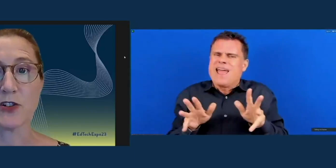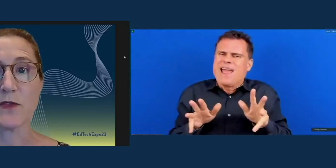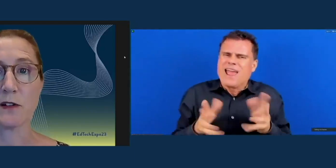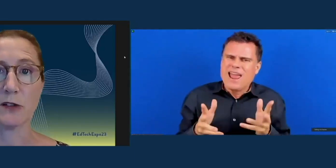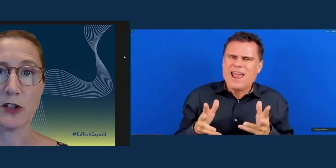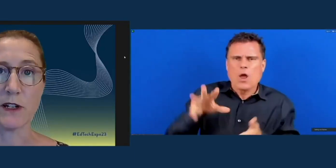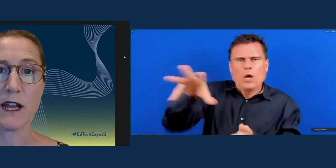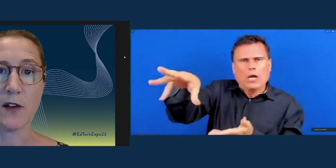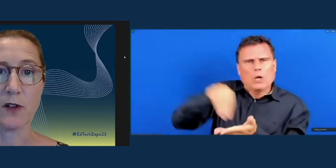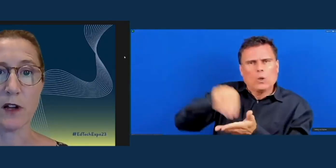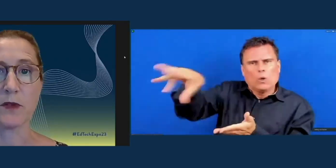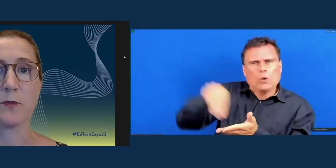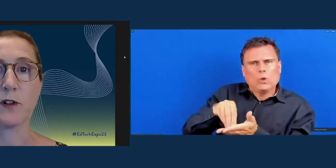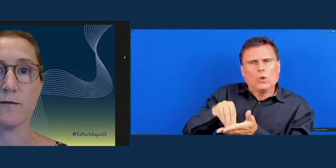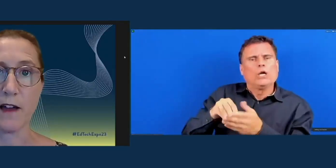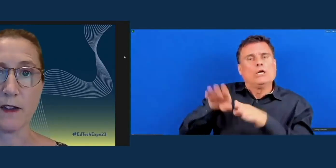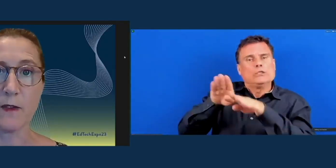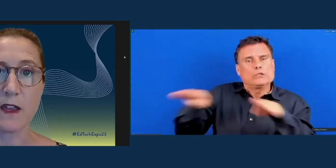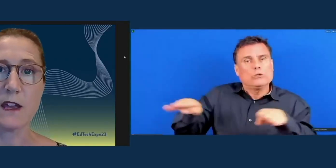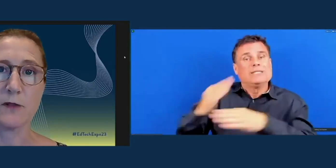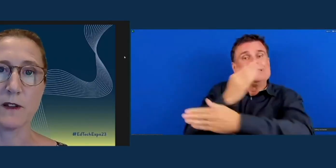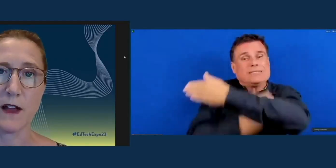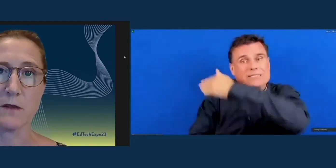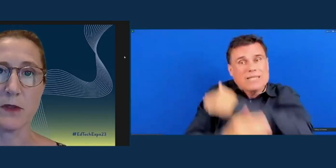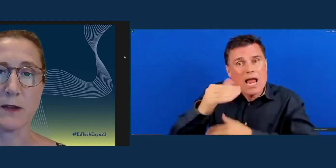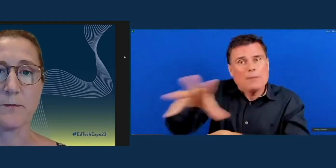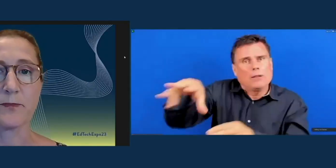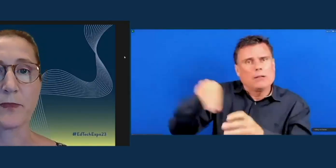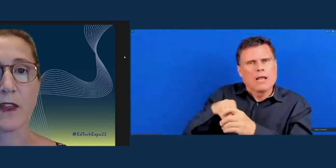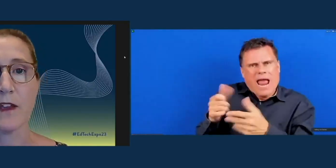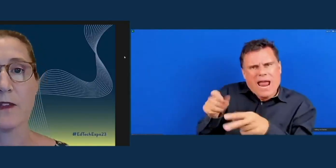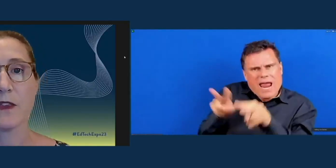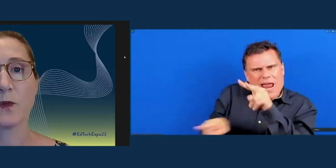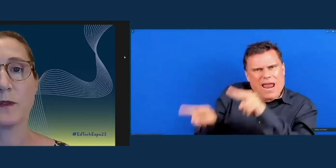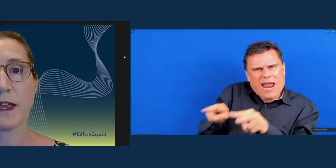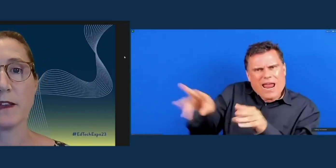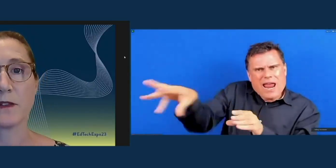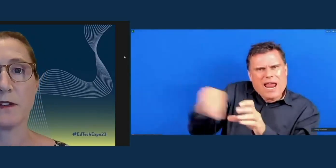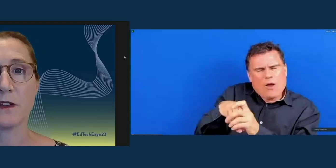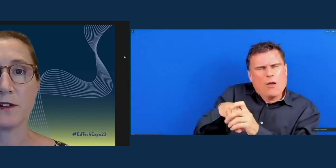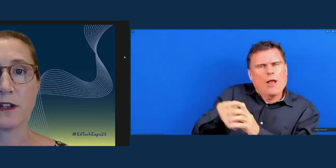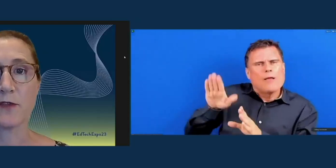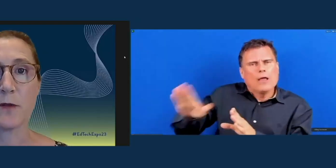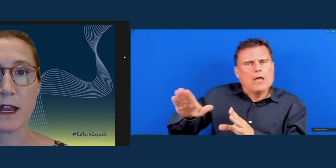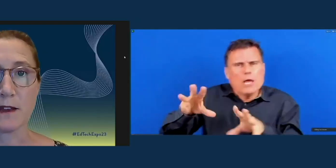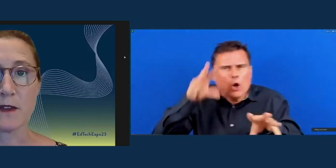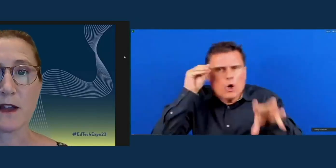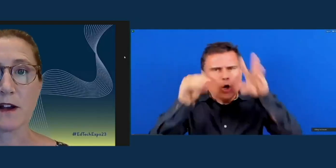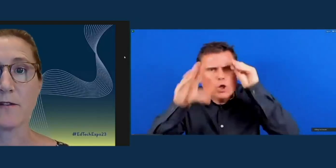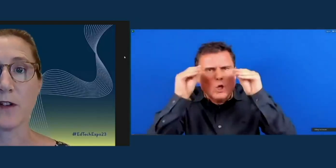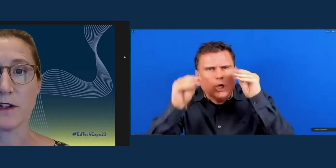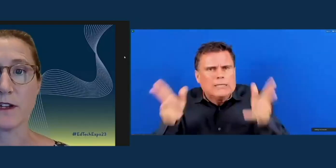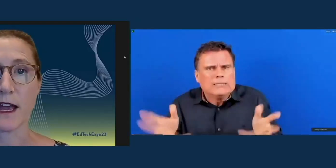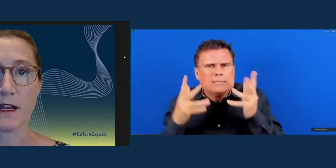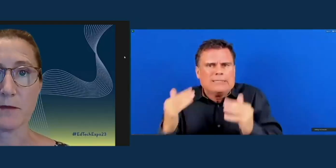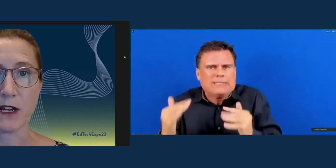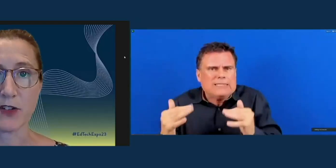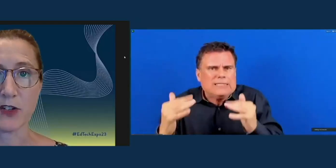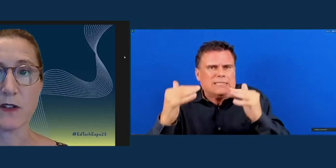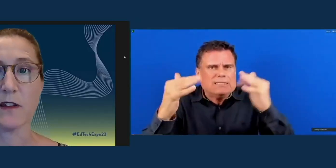and to measure their learning outcomes more validly and reliably. This was based on learnings from ACR